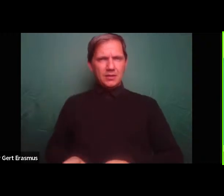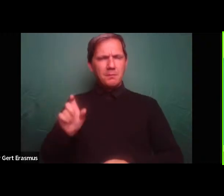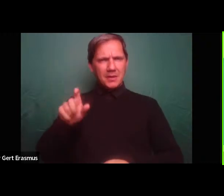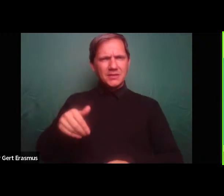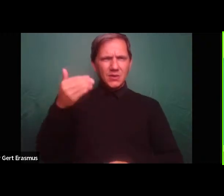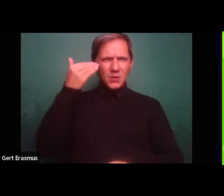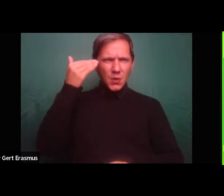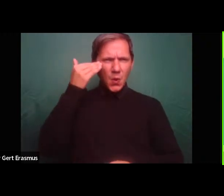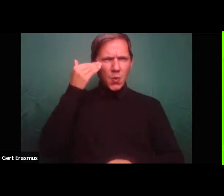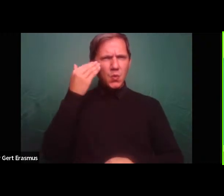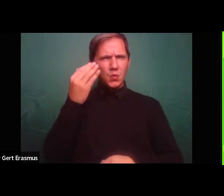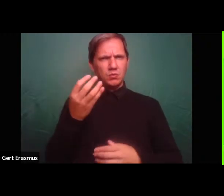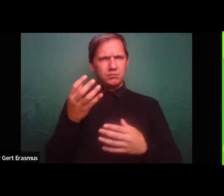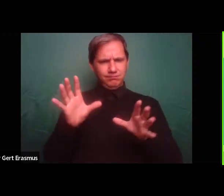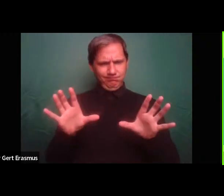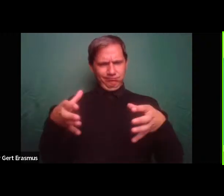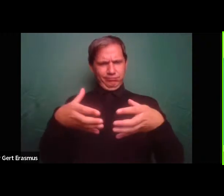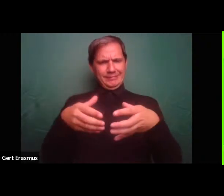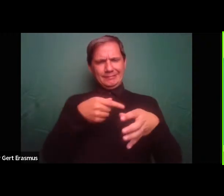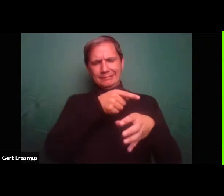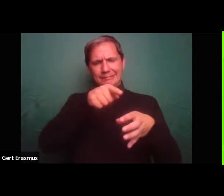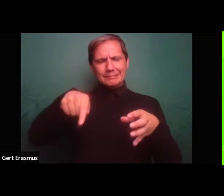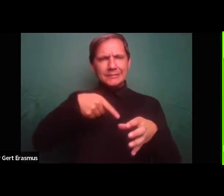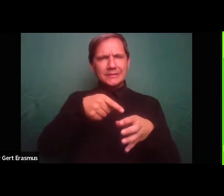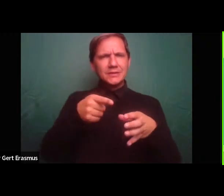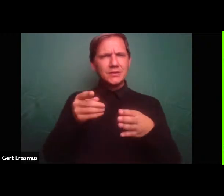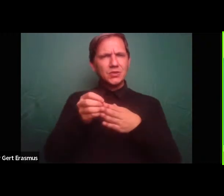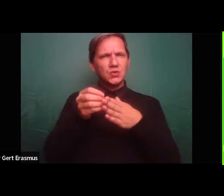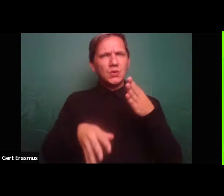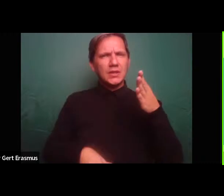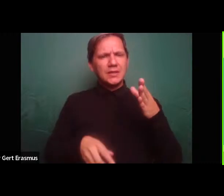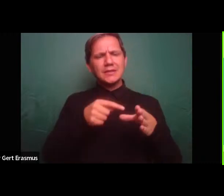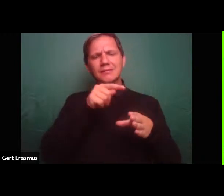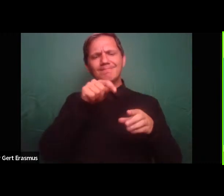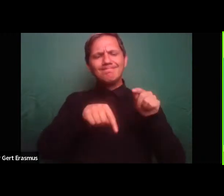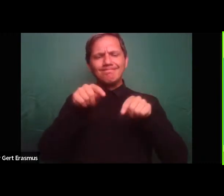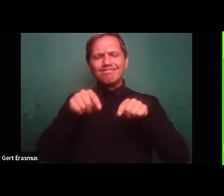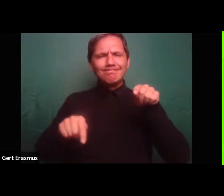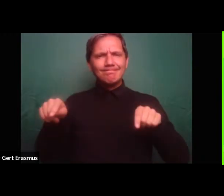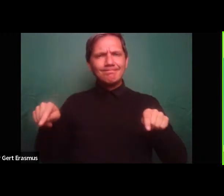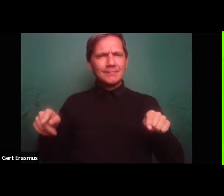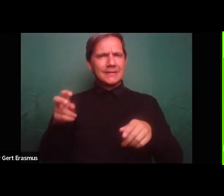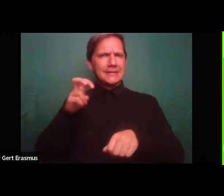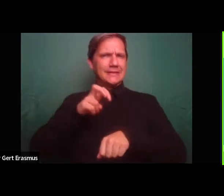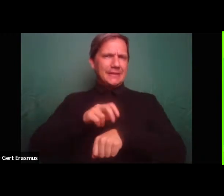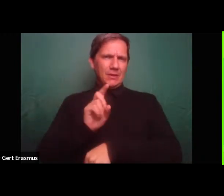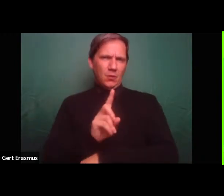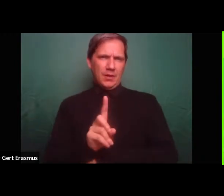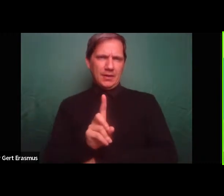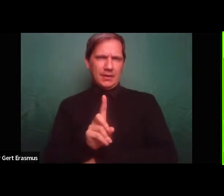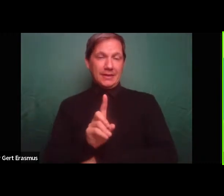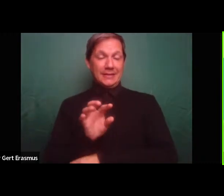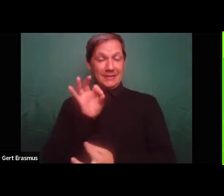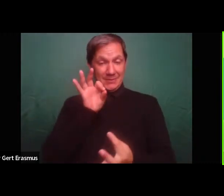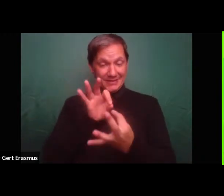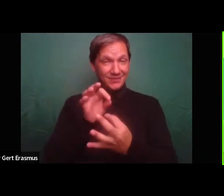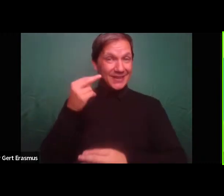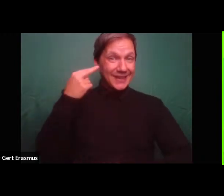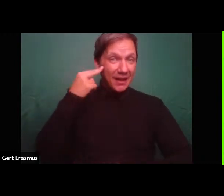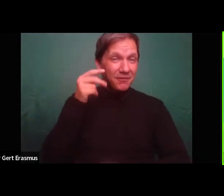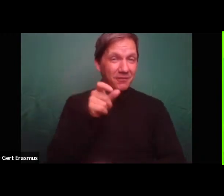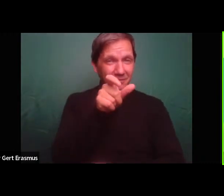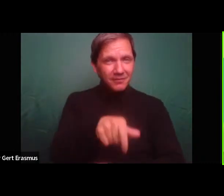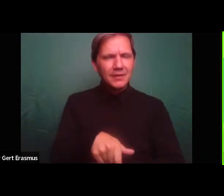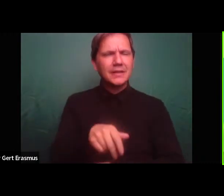heterogeneous, but especially when it comes to deaf students from a linguistic perspective. So, for example, in